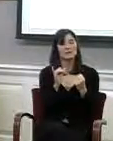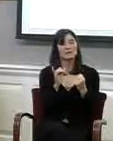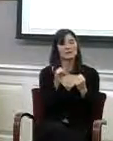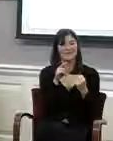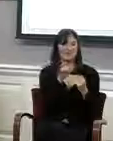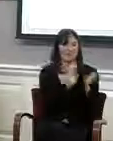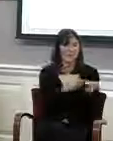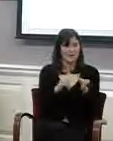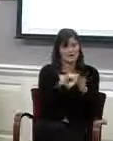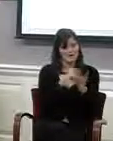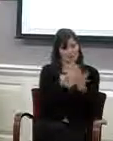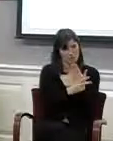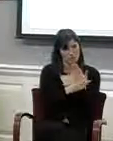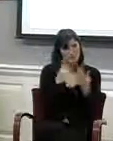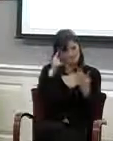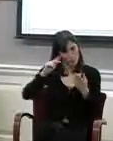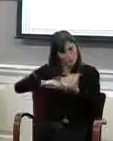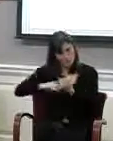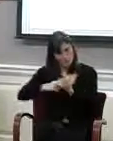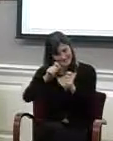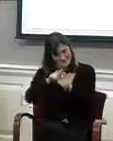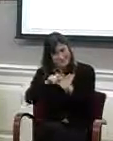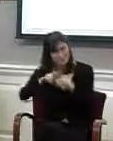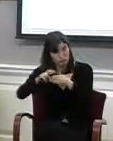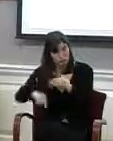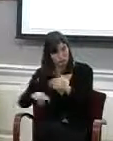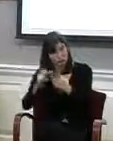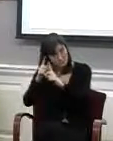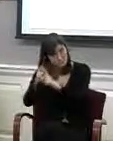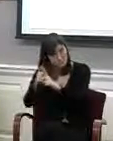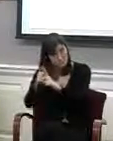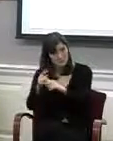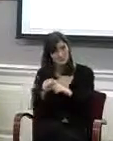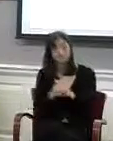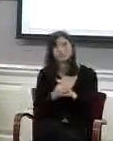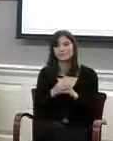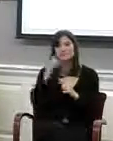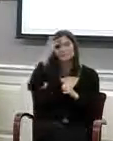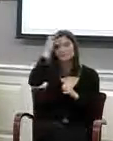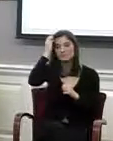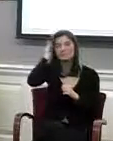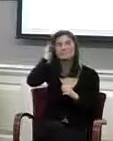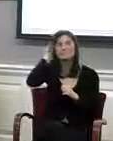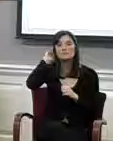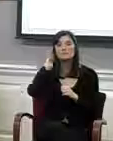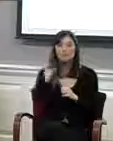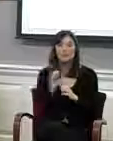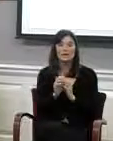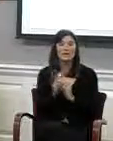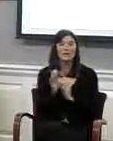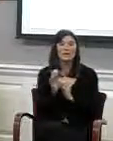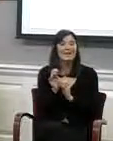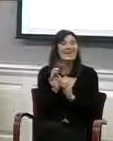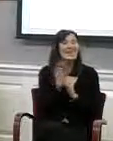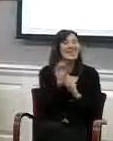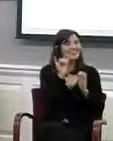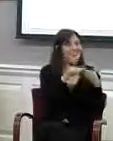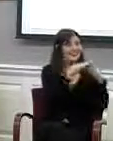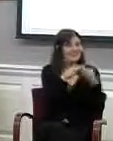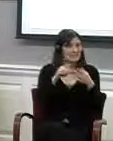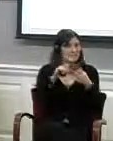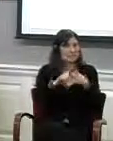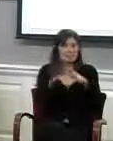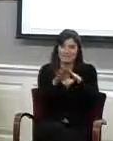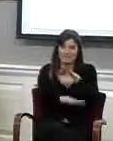explicitly. These dimensions move us beyond an identification merely of promising practices to fundamental questions, I think, about political